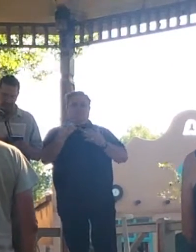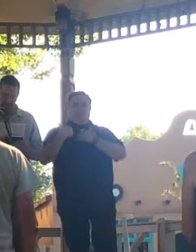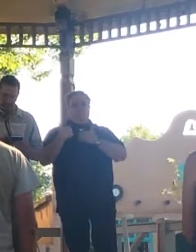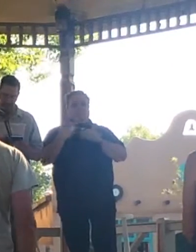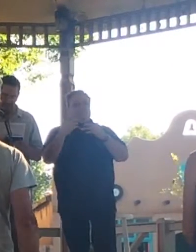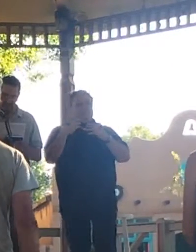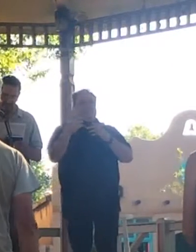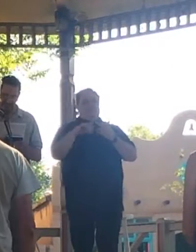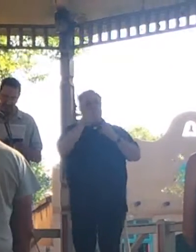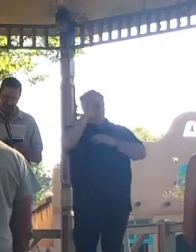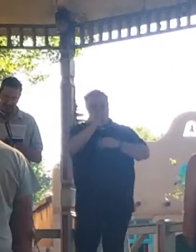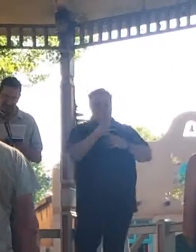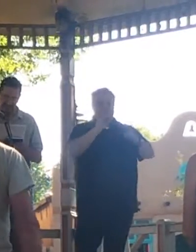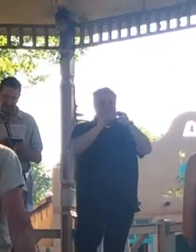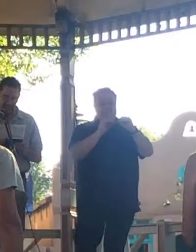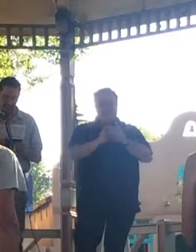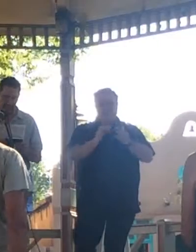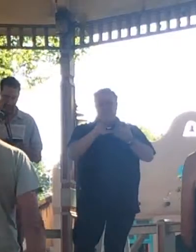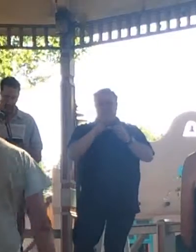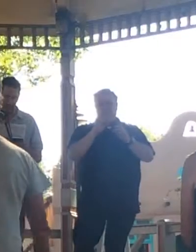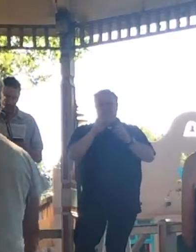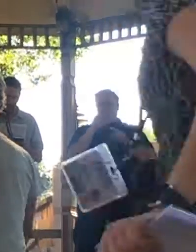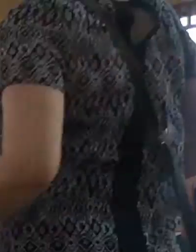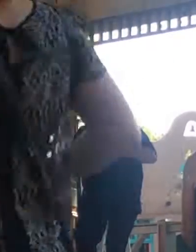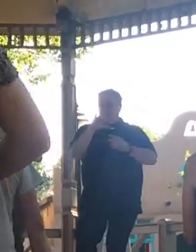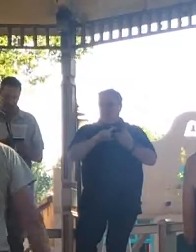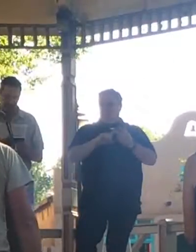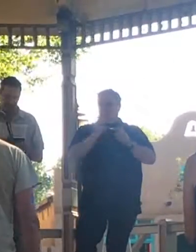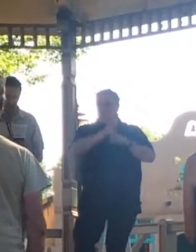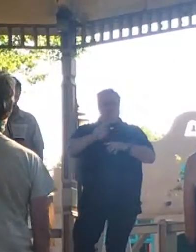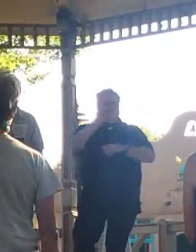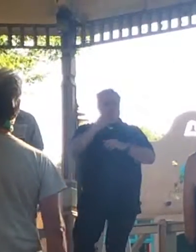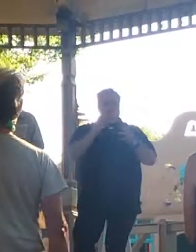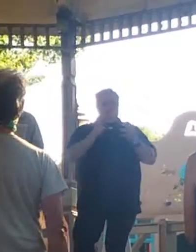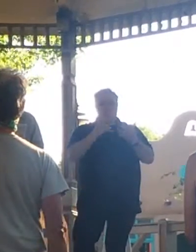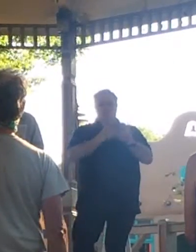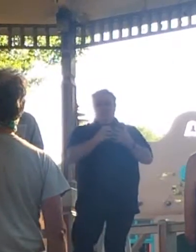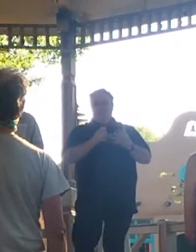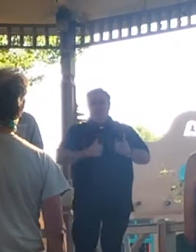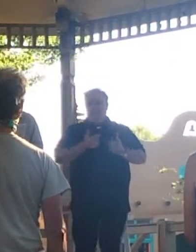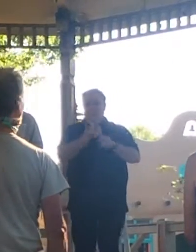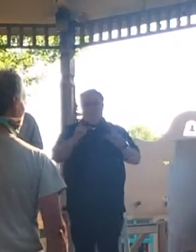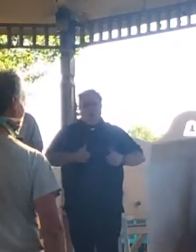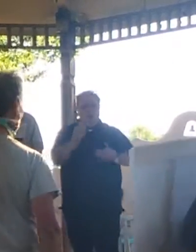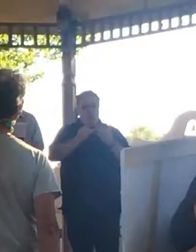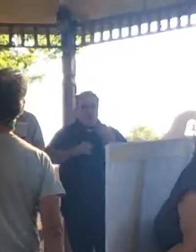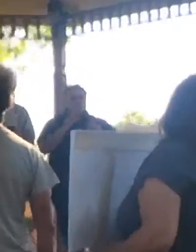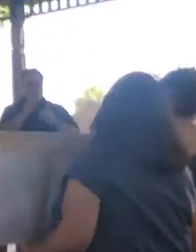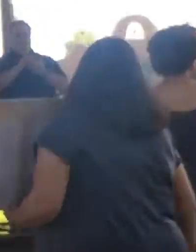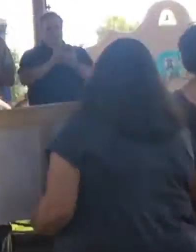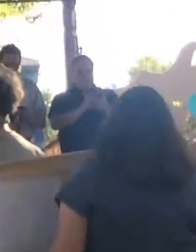essential responsibility to rectify these societal ails. Universities embrace the charge of a liberal arts doctrine to